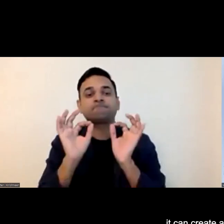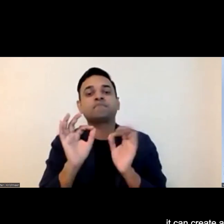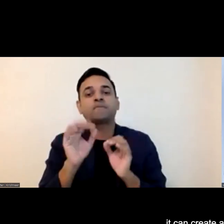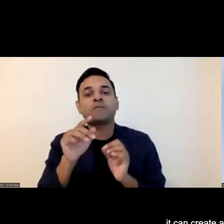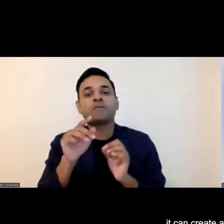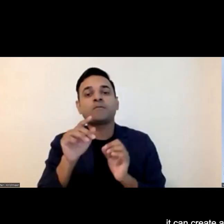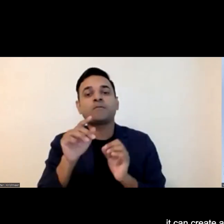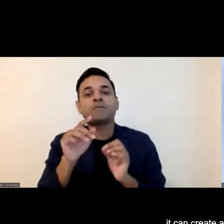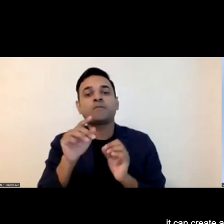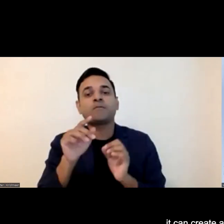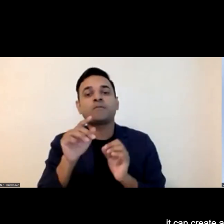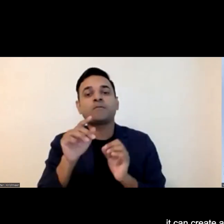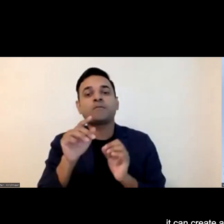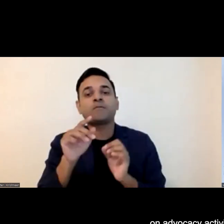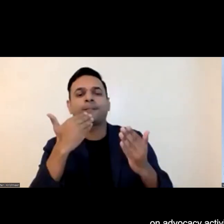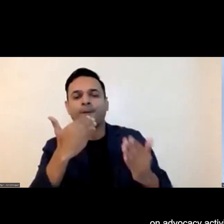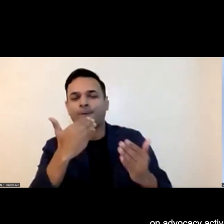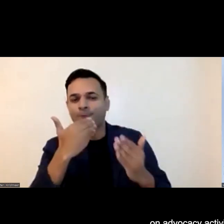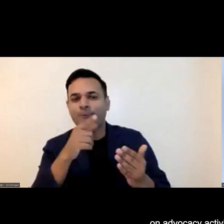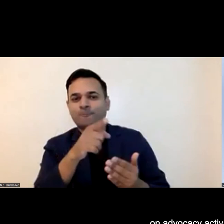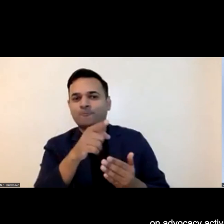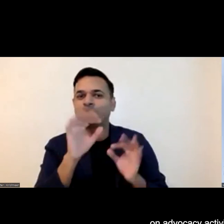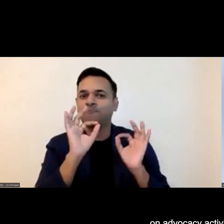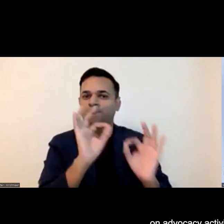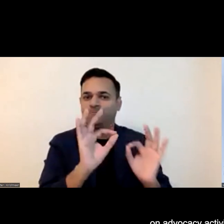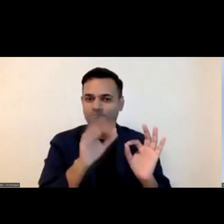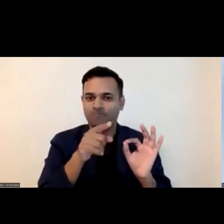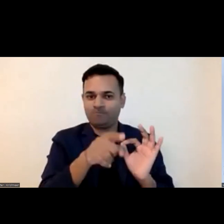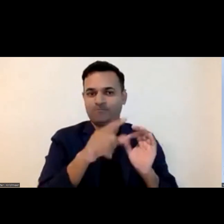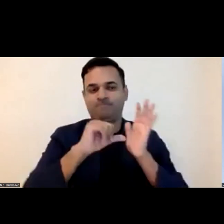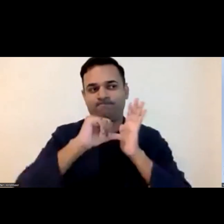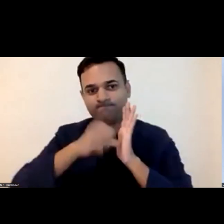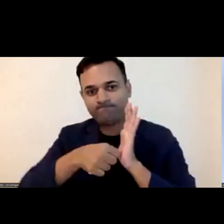know, create a great impact on advocacy activities in Sri Lanka.